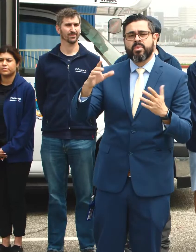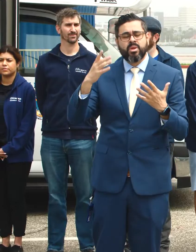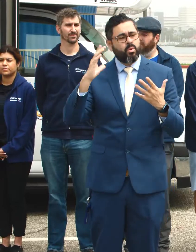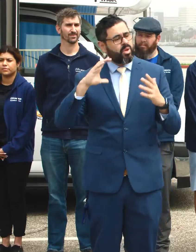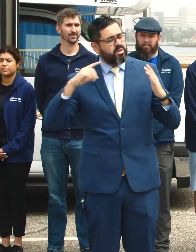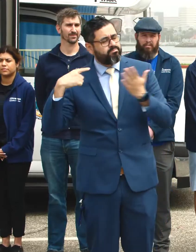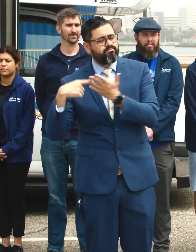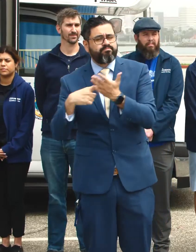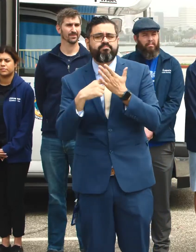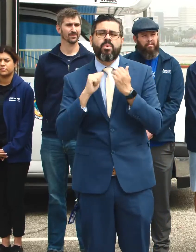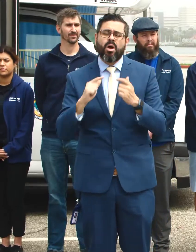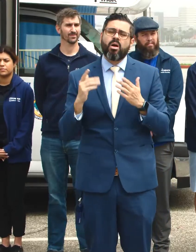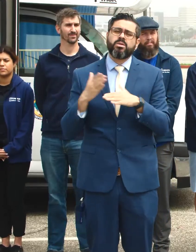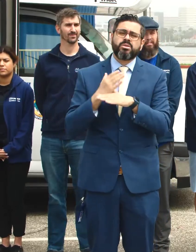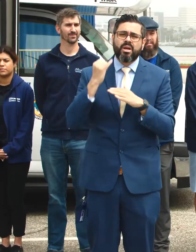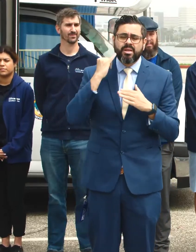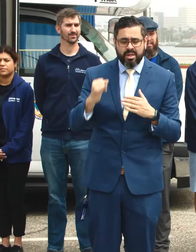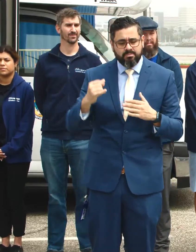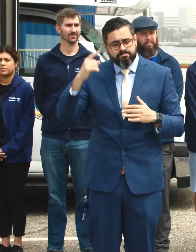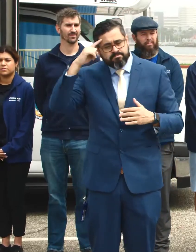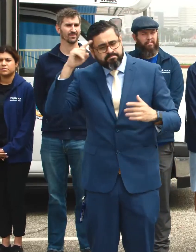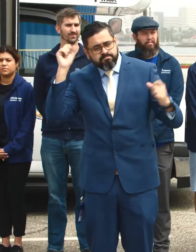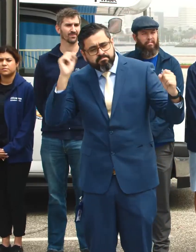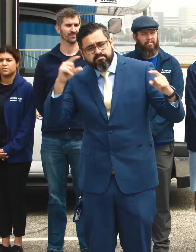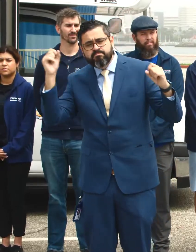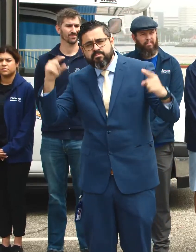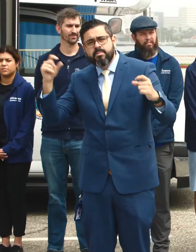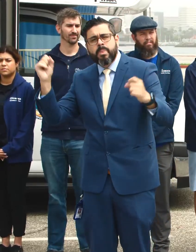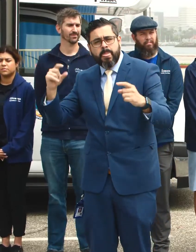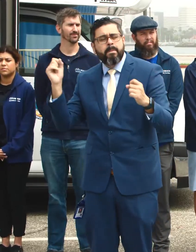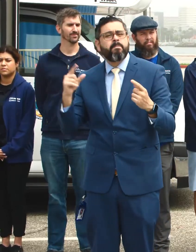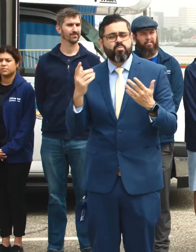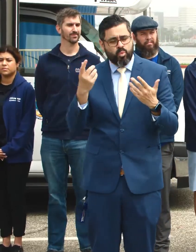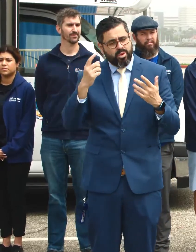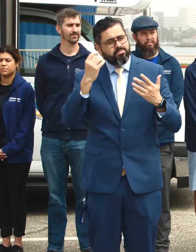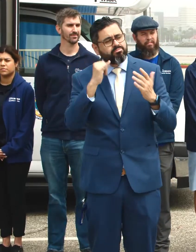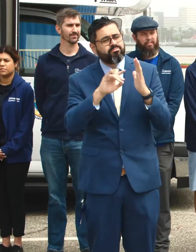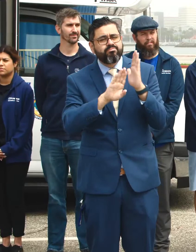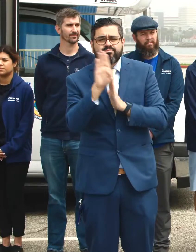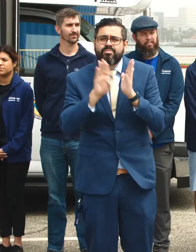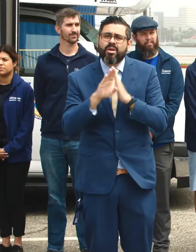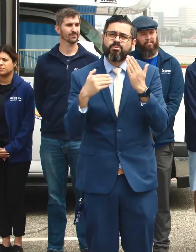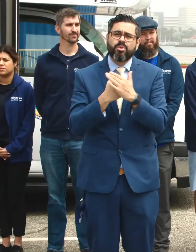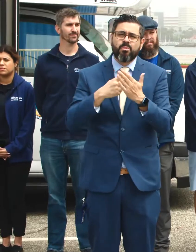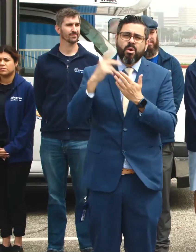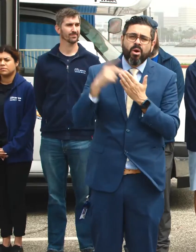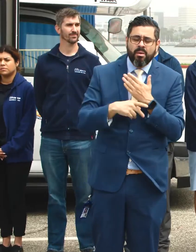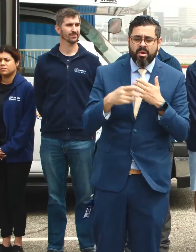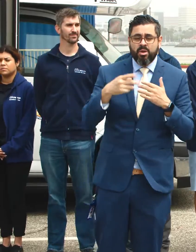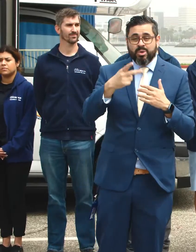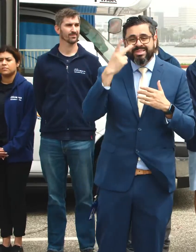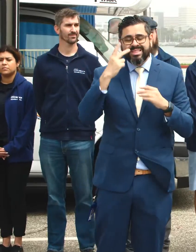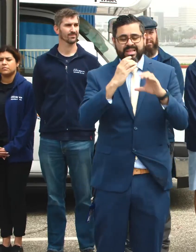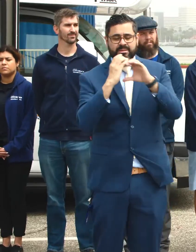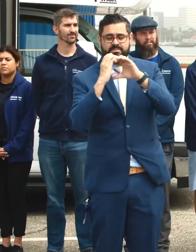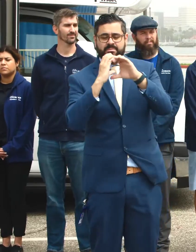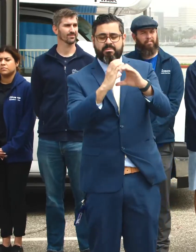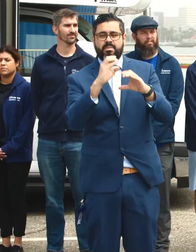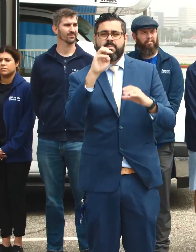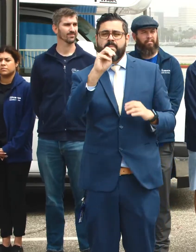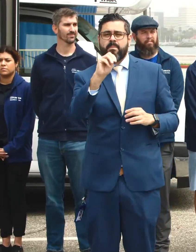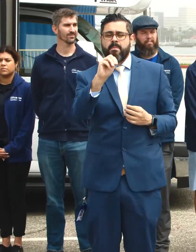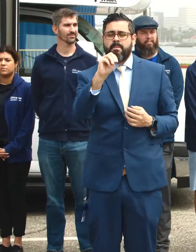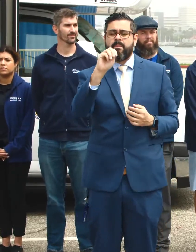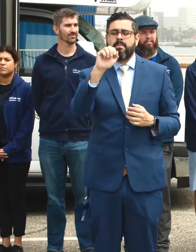share ideas. By putting our heads together, we've started programs that are making a difference, such as our MAC team, and you'll see our MAC is in